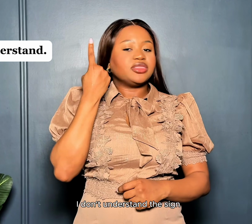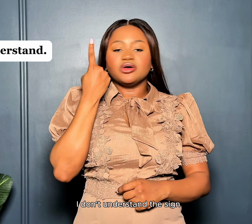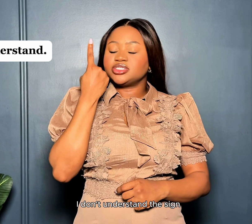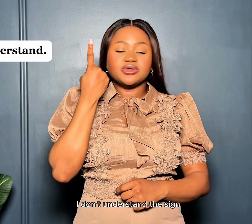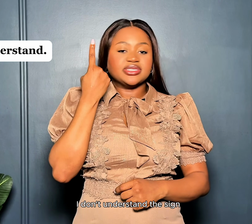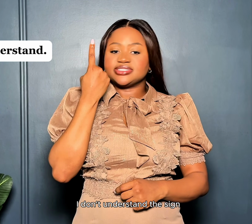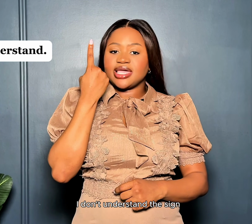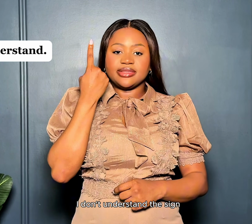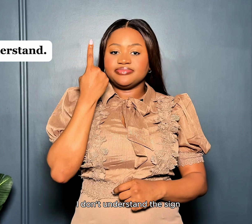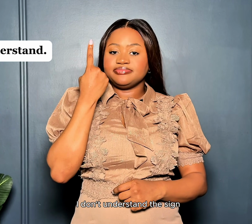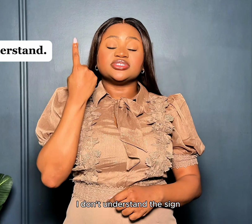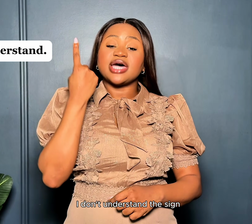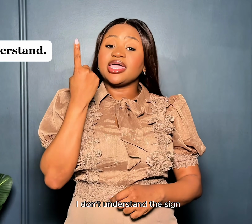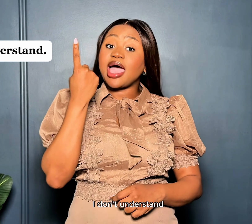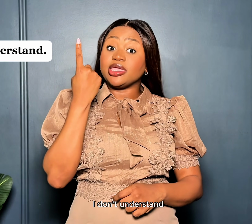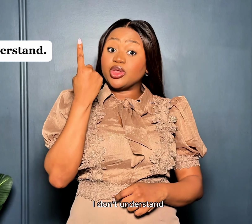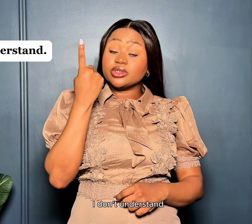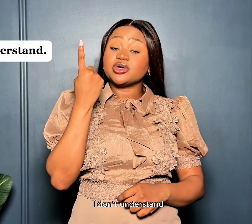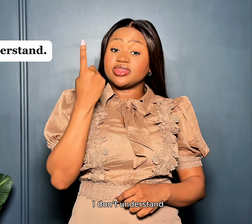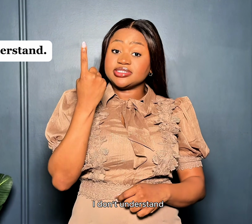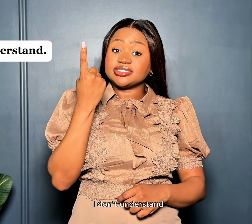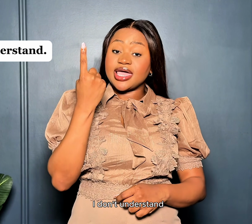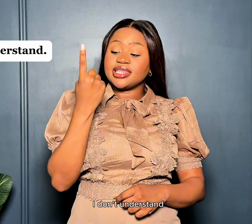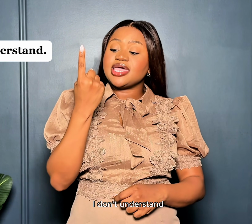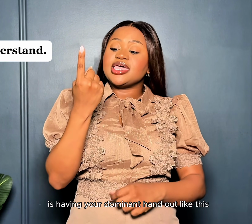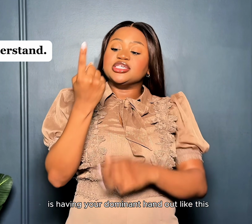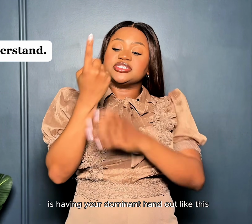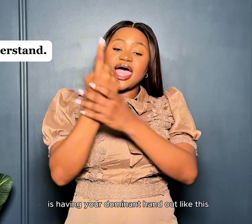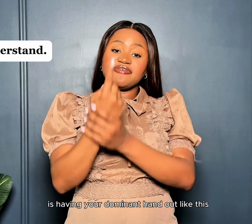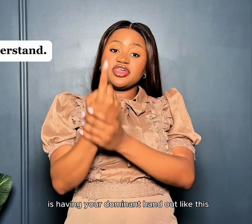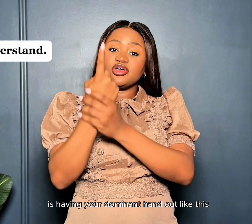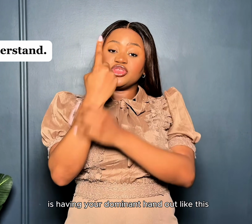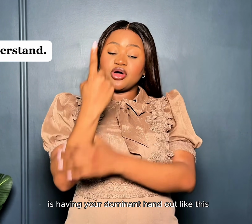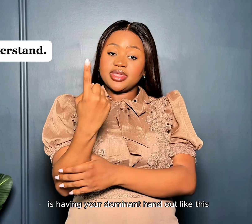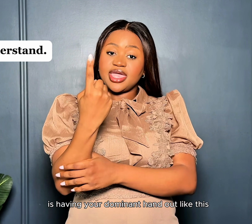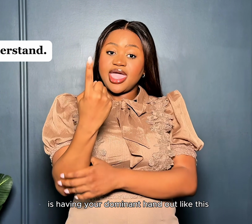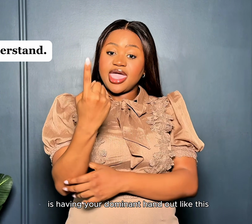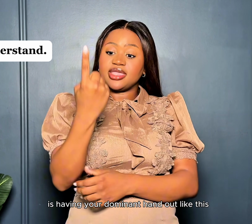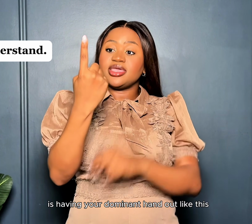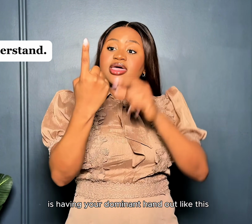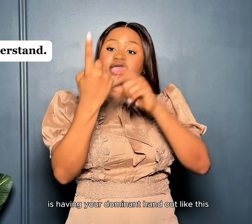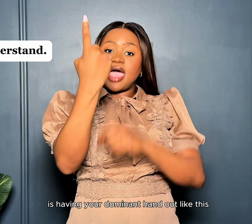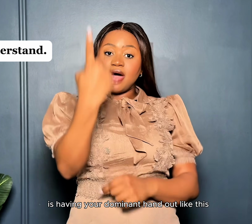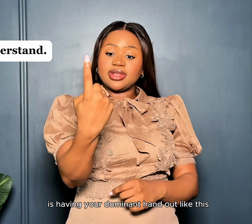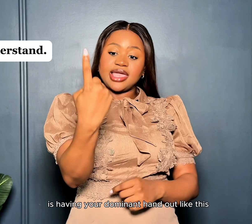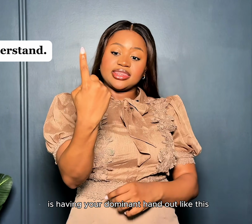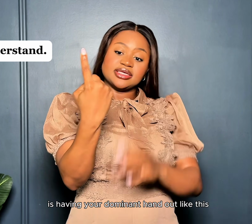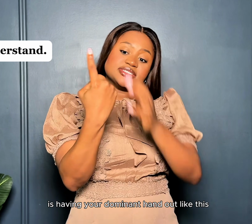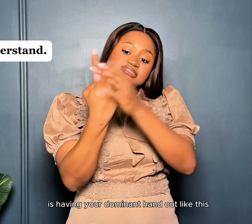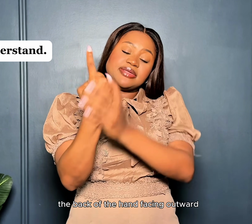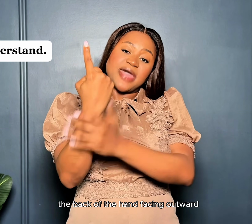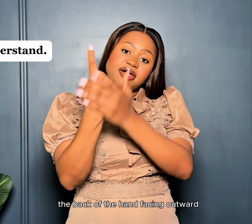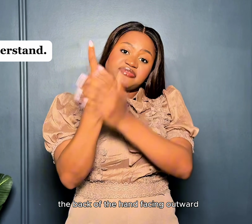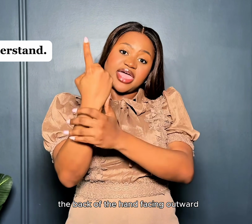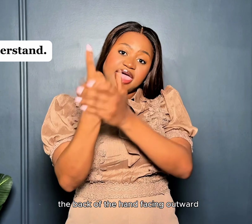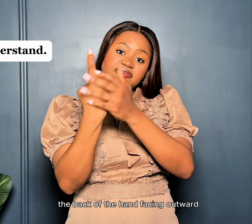don't understand. To sign I don't understand is having your dominant hand out like this, the back of the hand